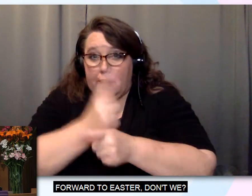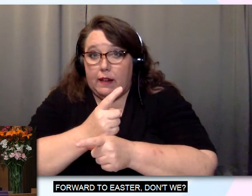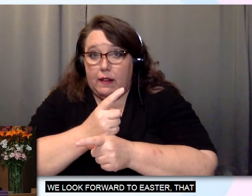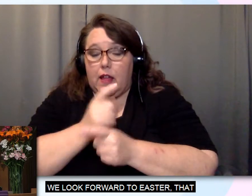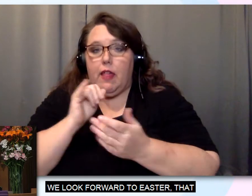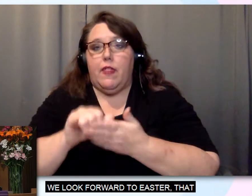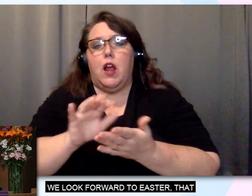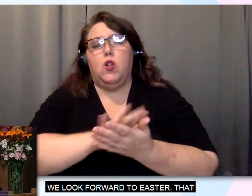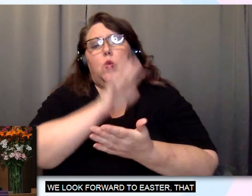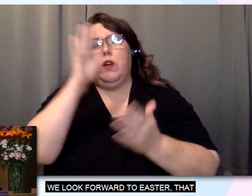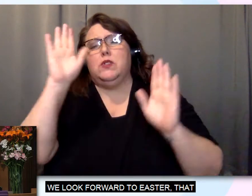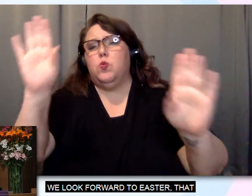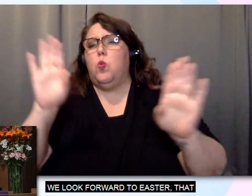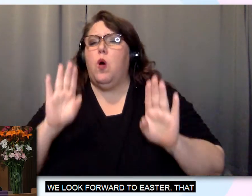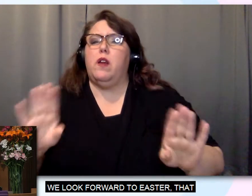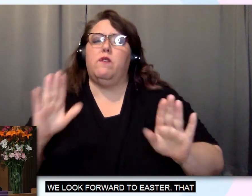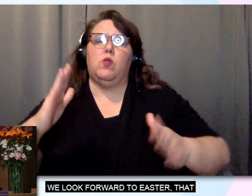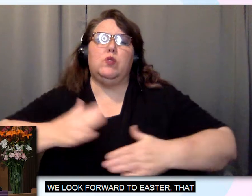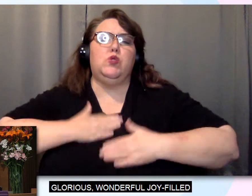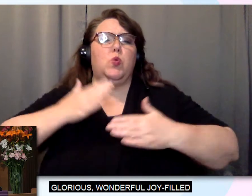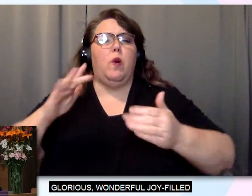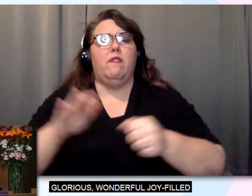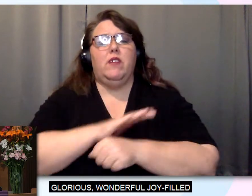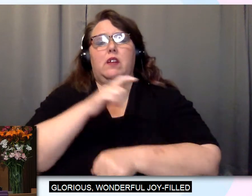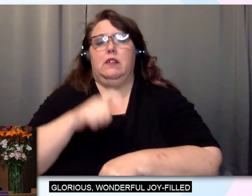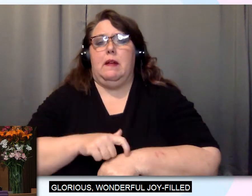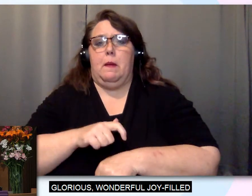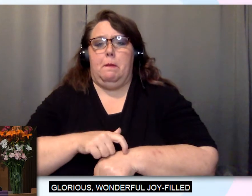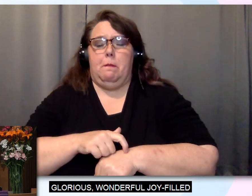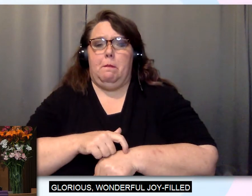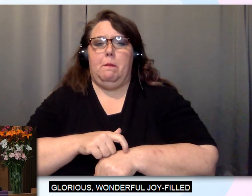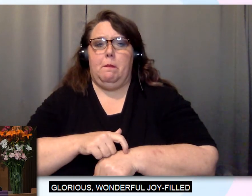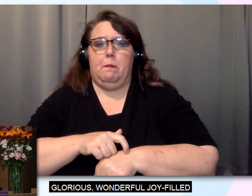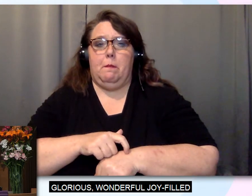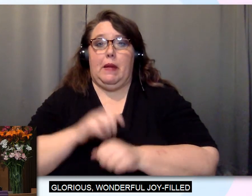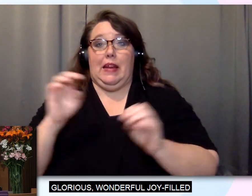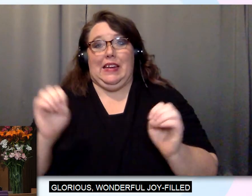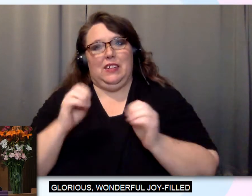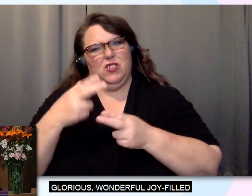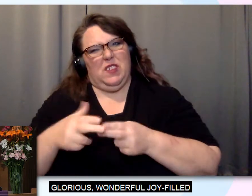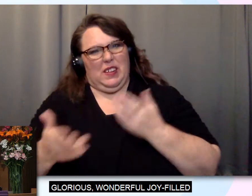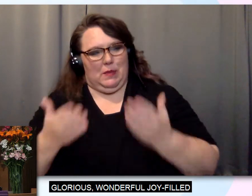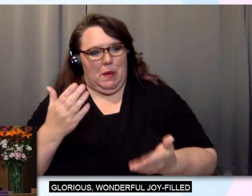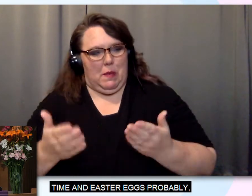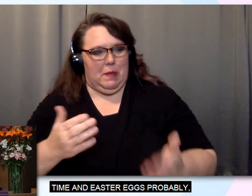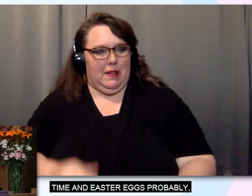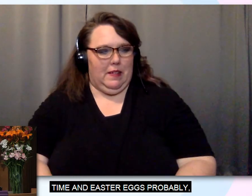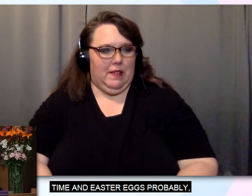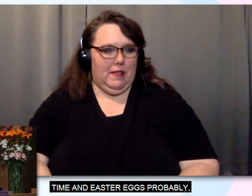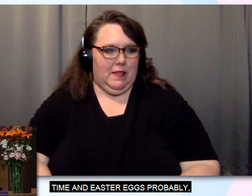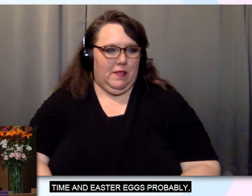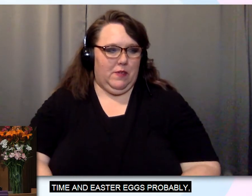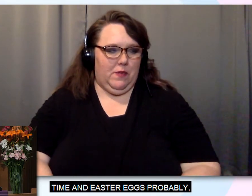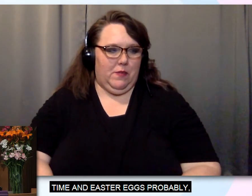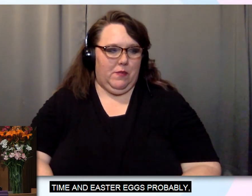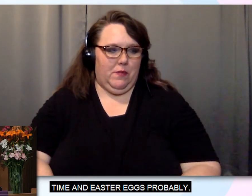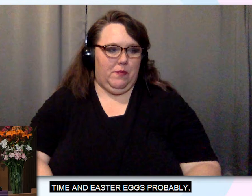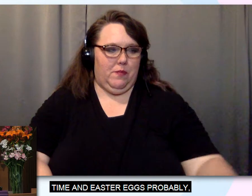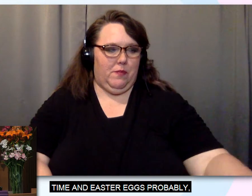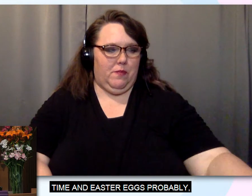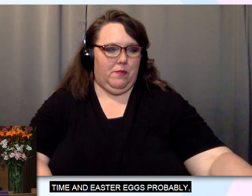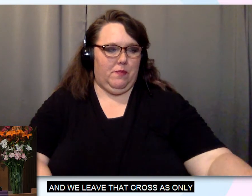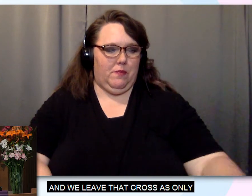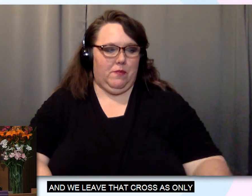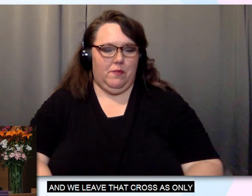Easter. That glorious, wonderful, joy-filled time, and Easter eggs, probably. And